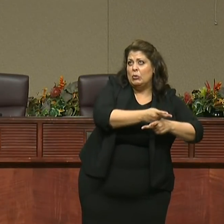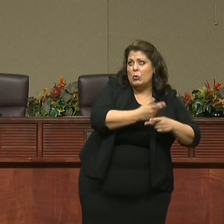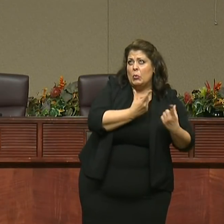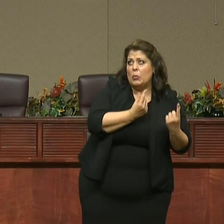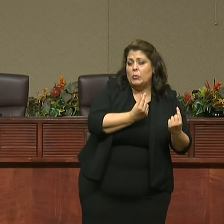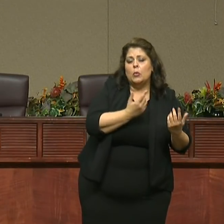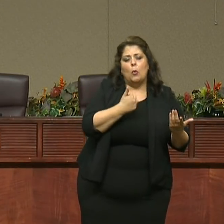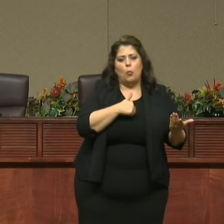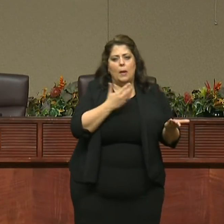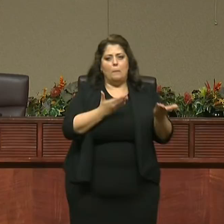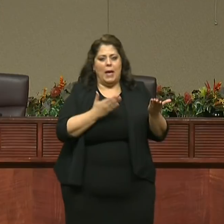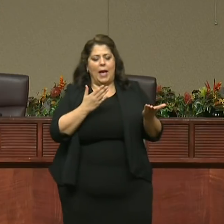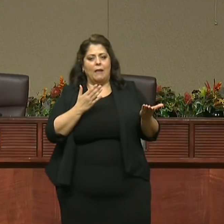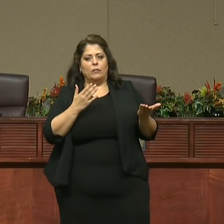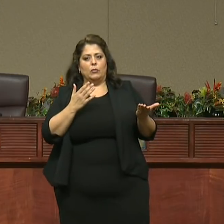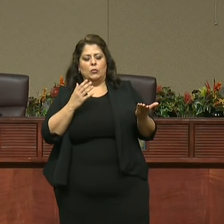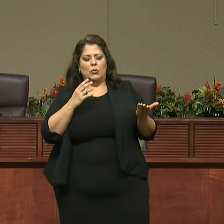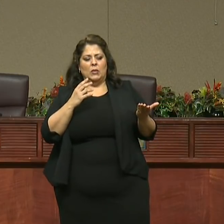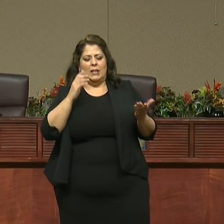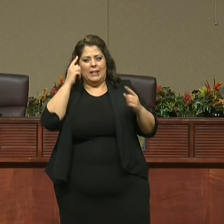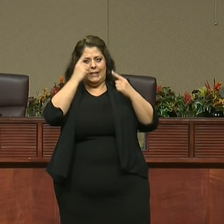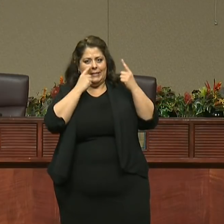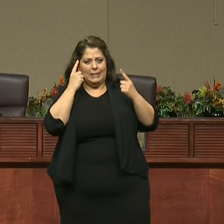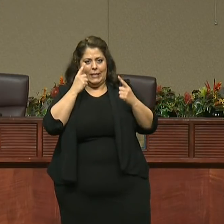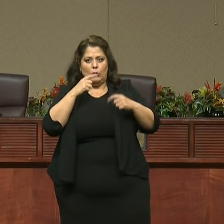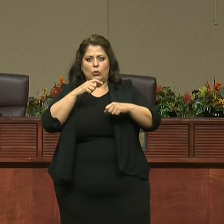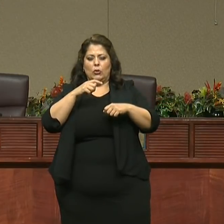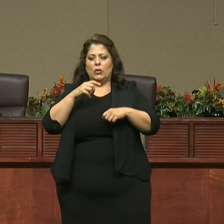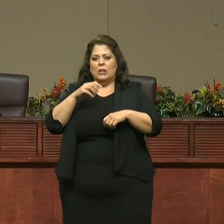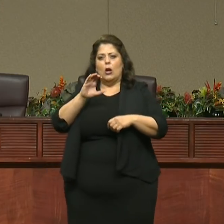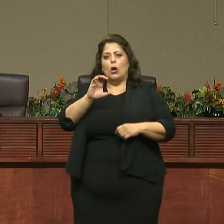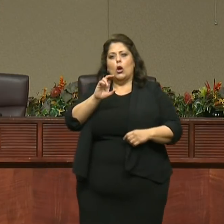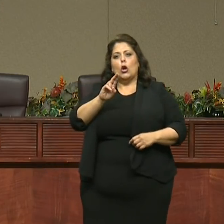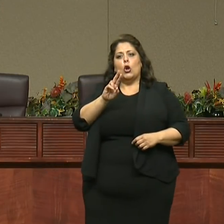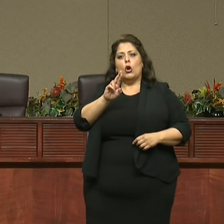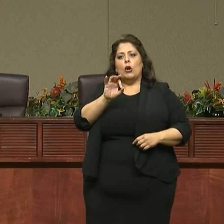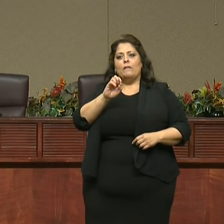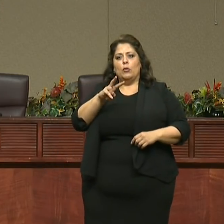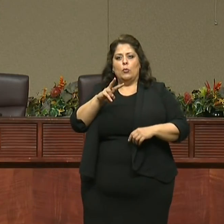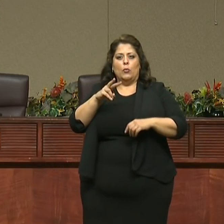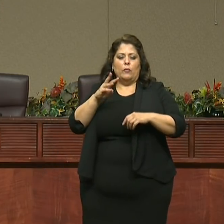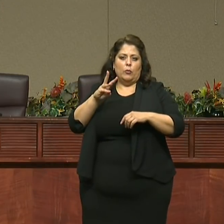at the reinstitution of curfews within our community.